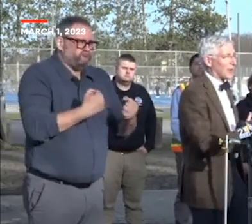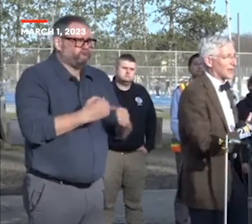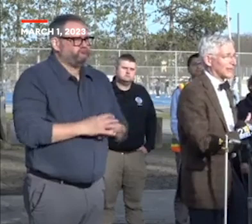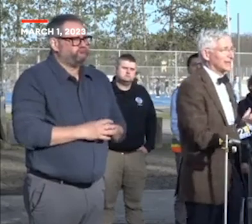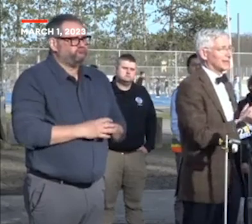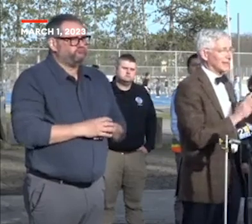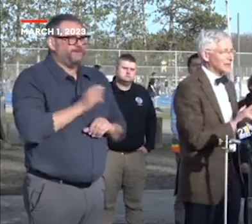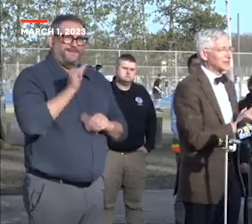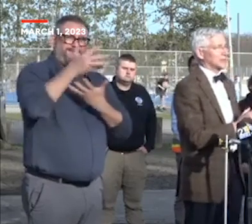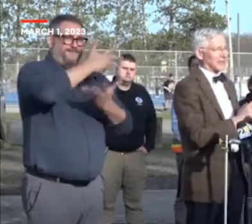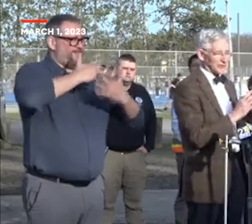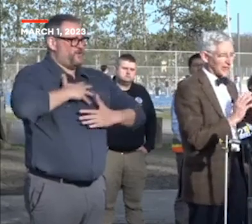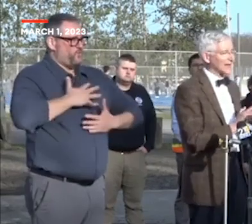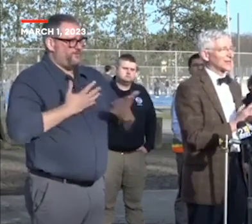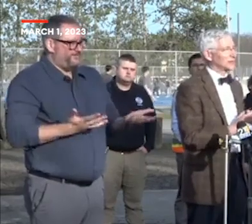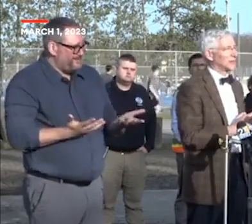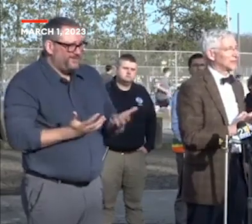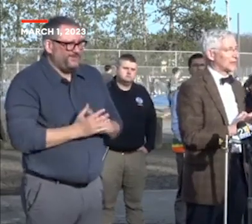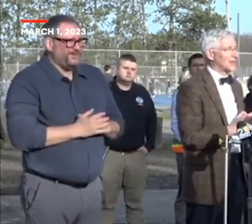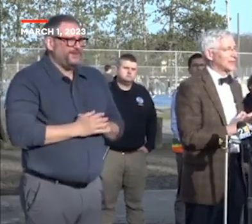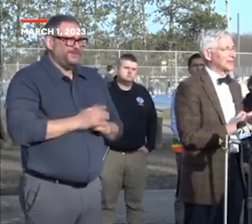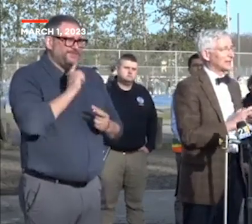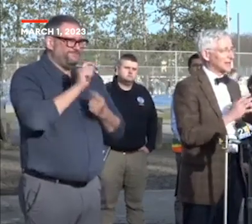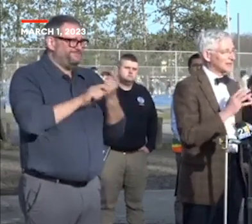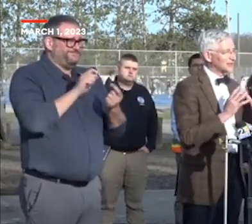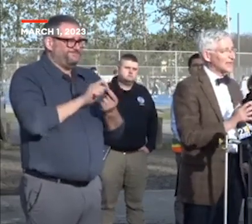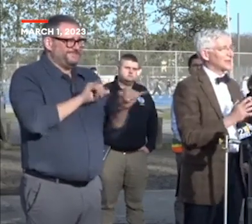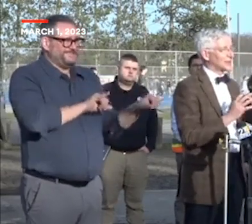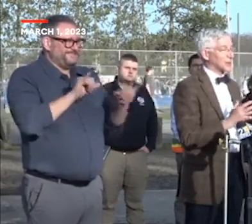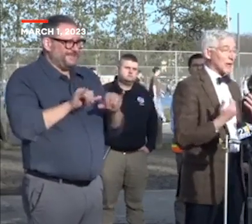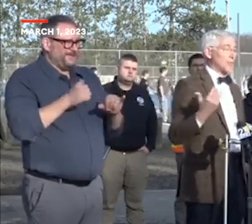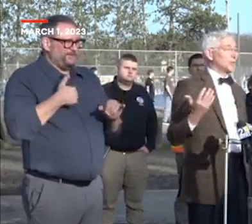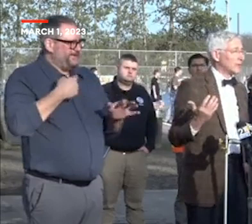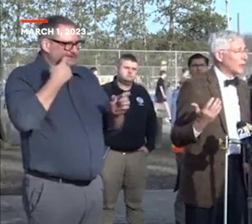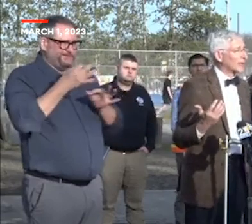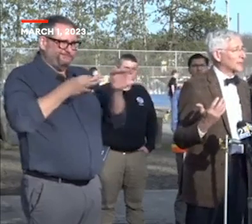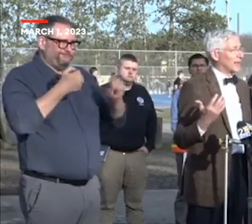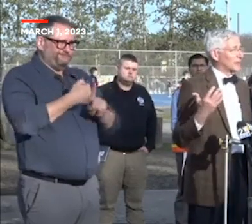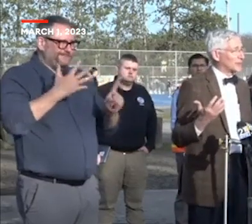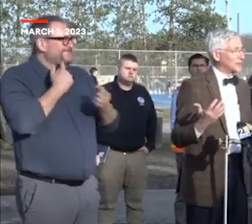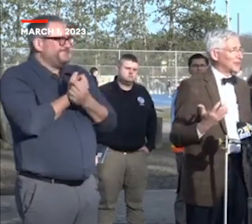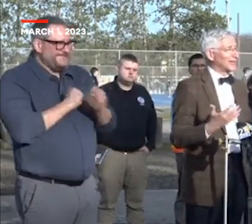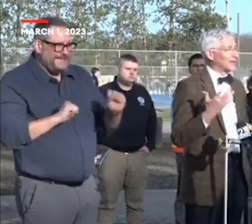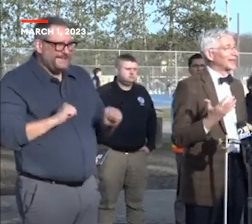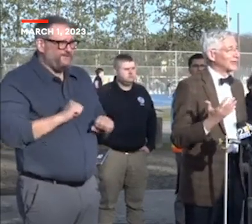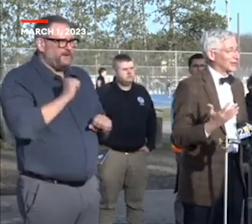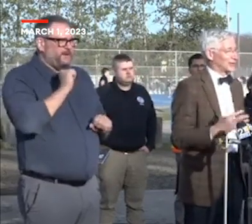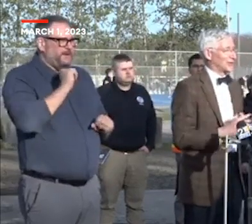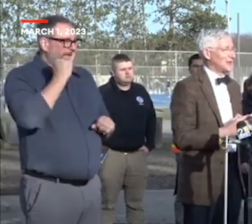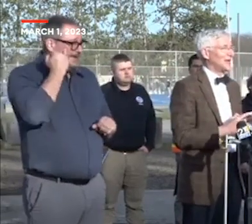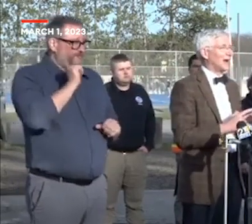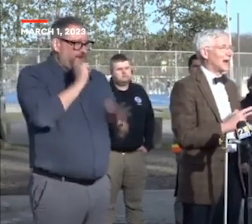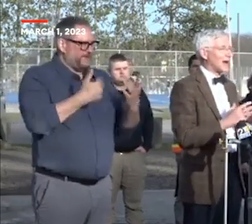air quality is exactly as we've described it. It is safe, it is good. I wouldn't be walking around the community if I didn't